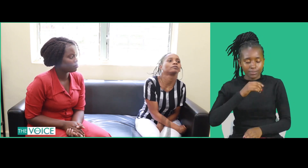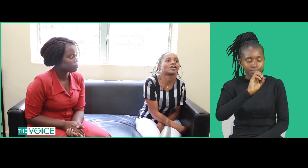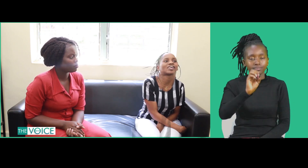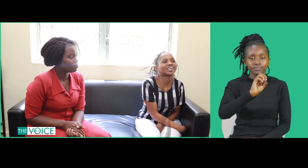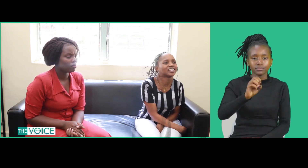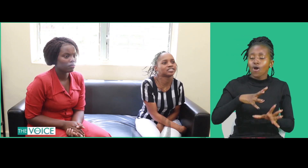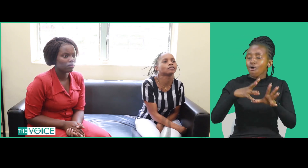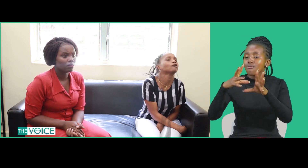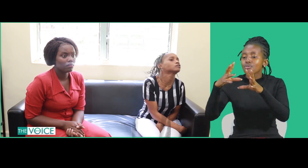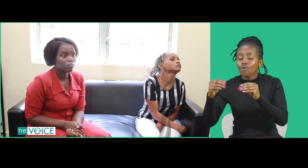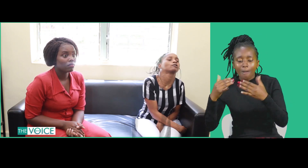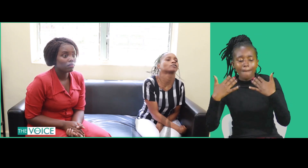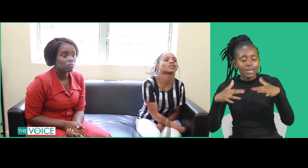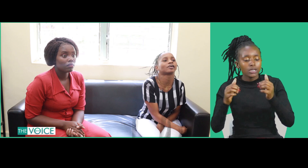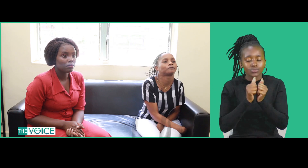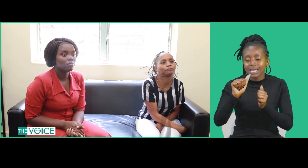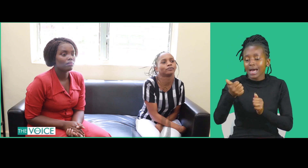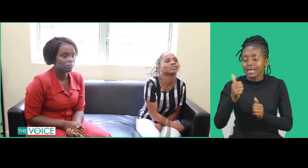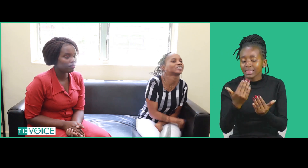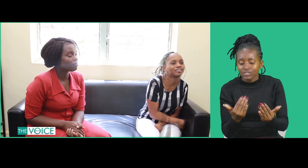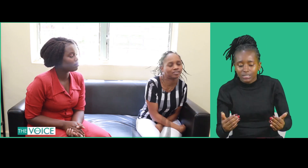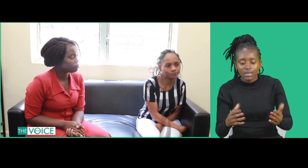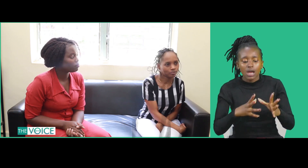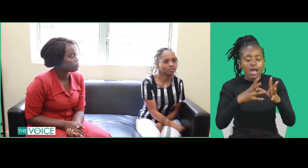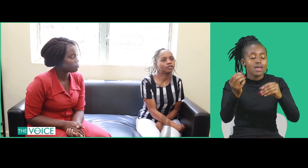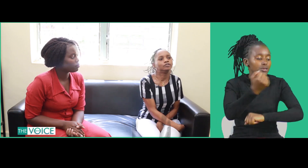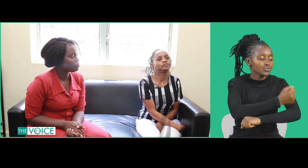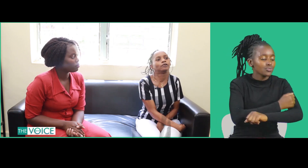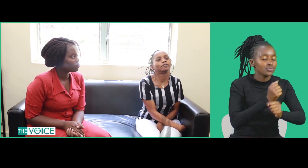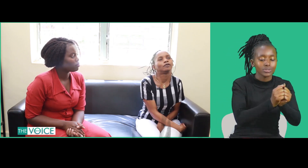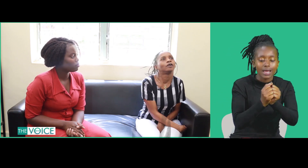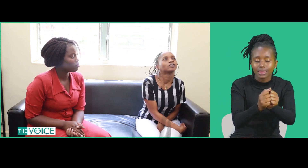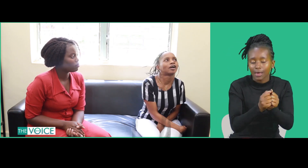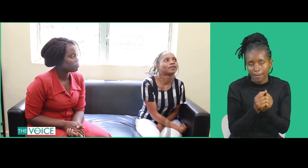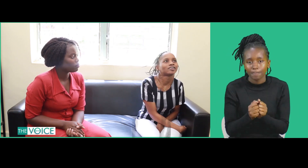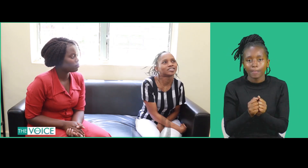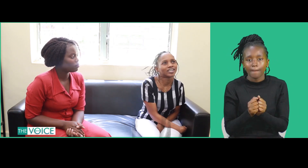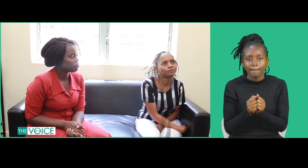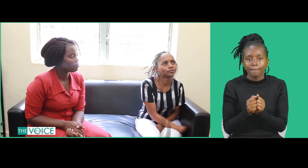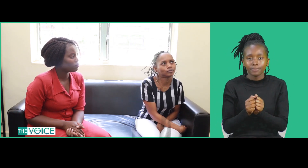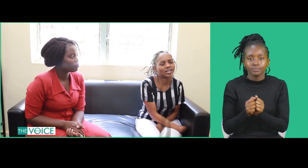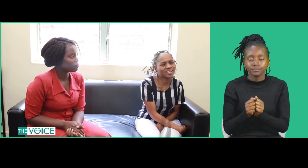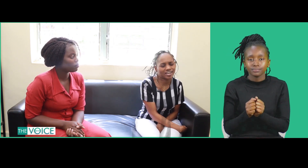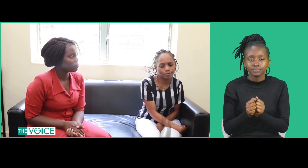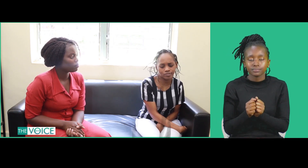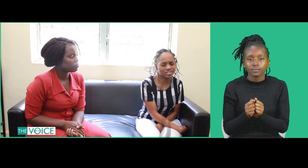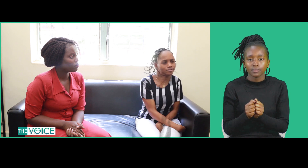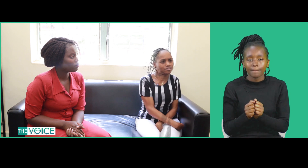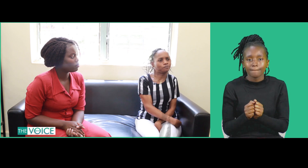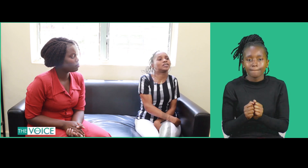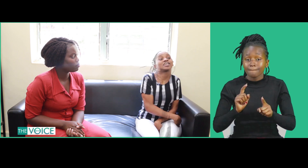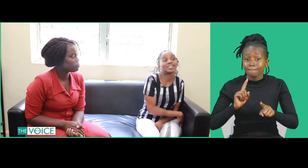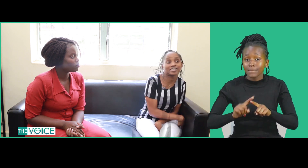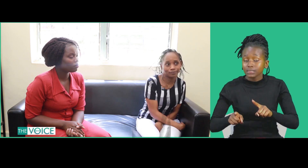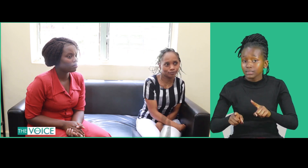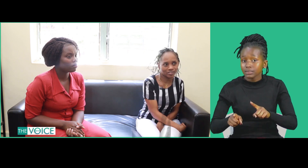to play with other kids, go to school with other people. So now when it came to, I think I was in